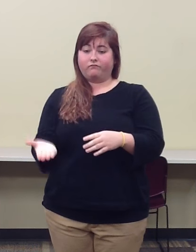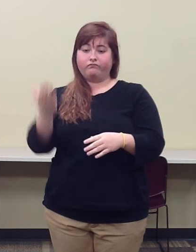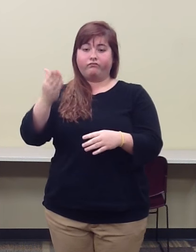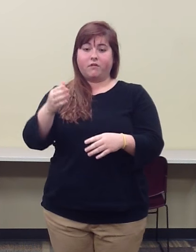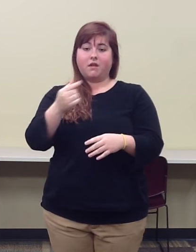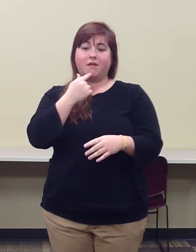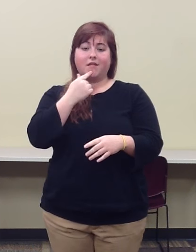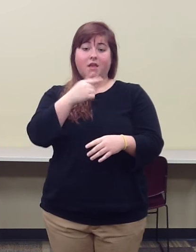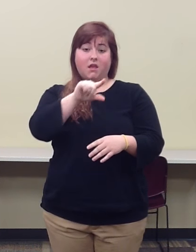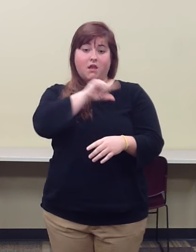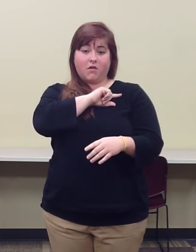set.